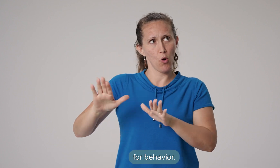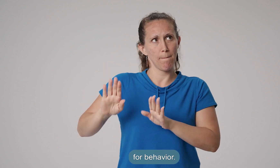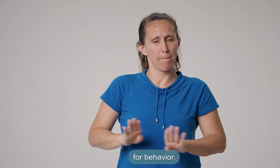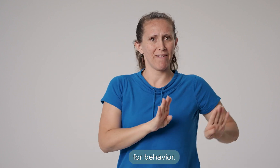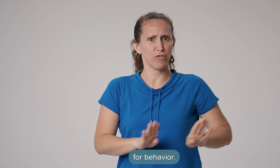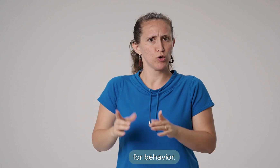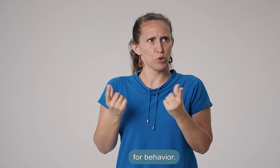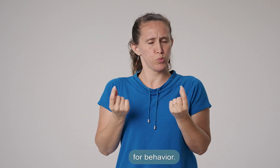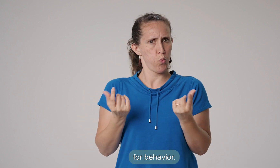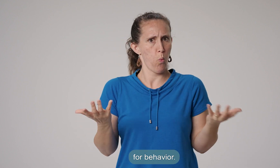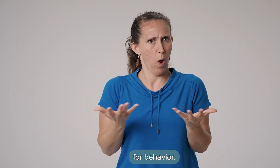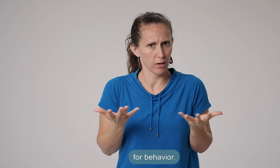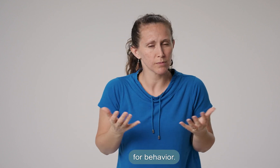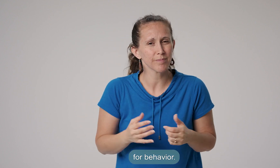behavior.